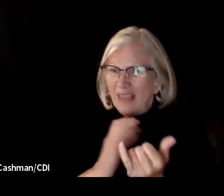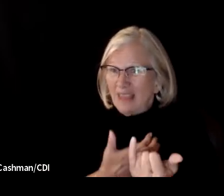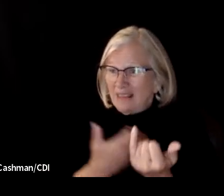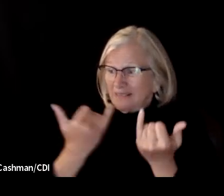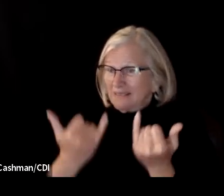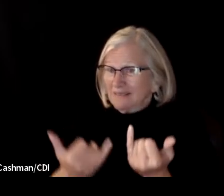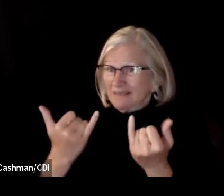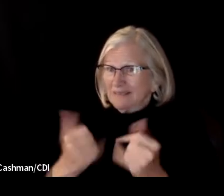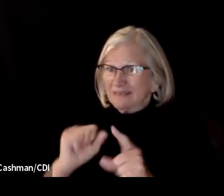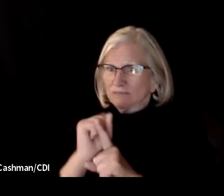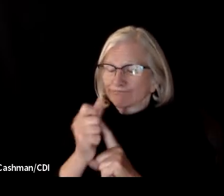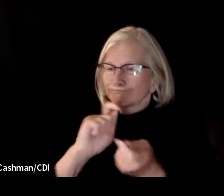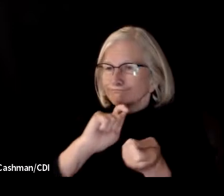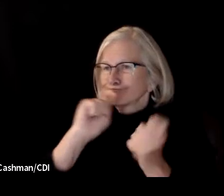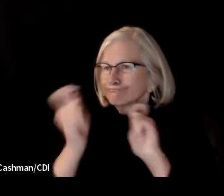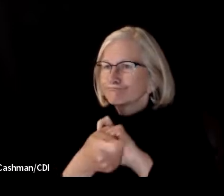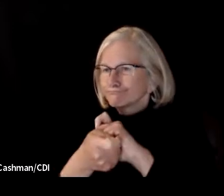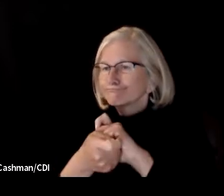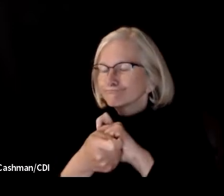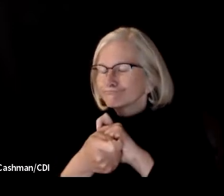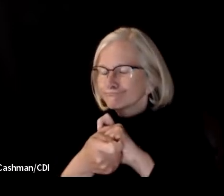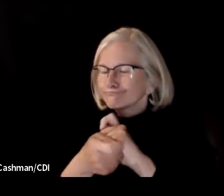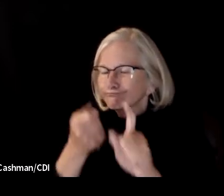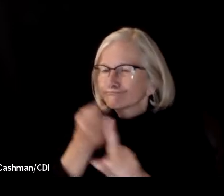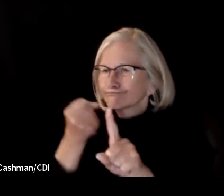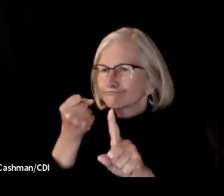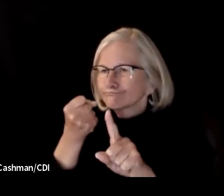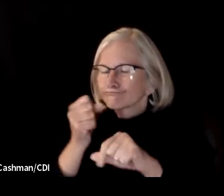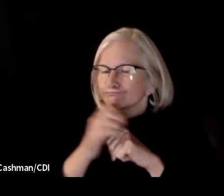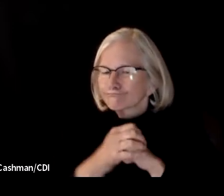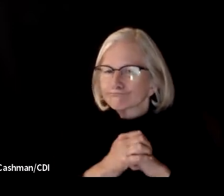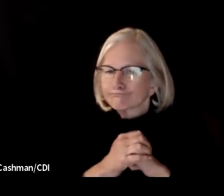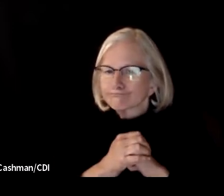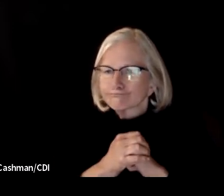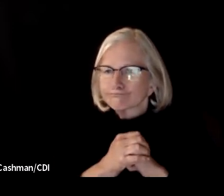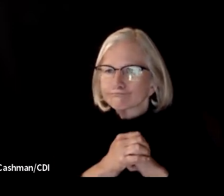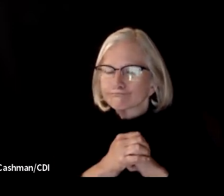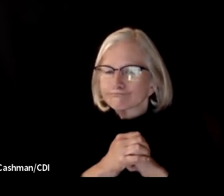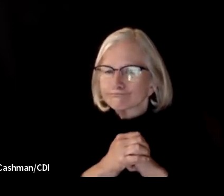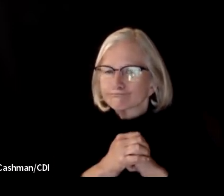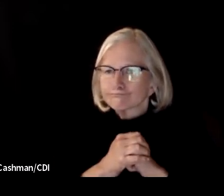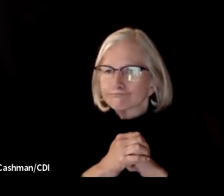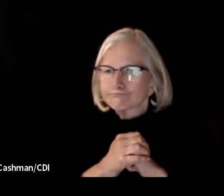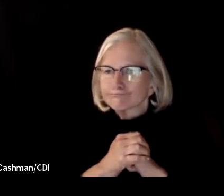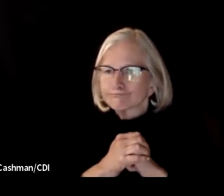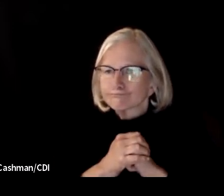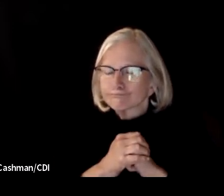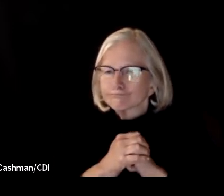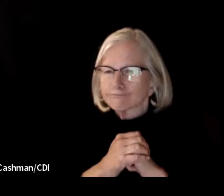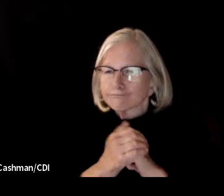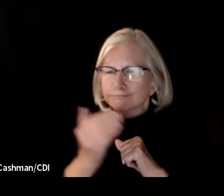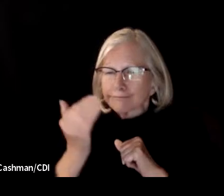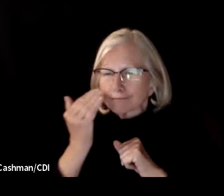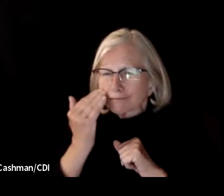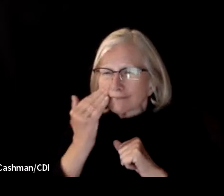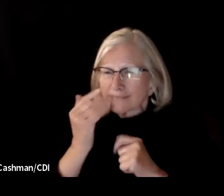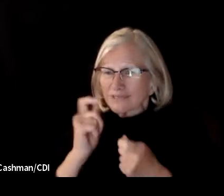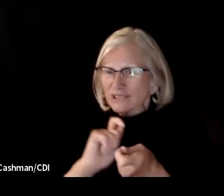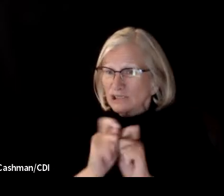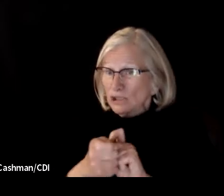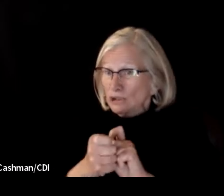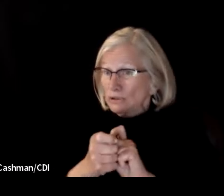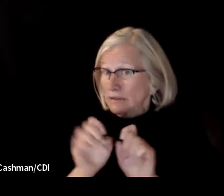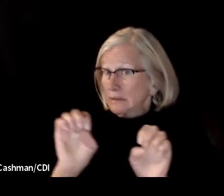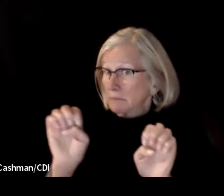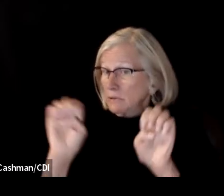of the peacetime emergency declaration and the emergency powers that came with that.